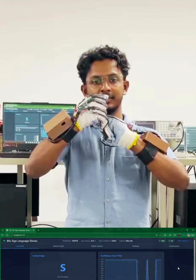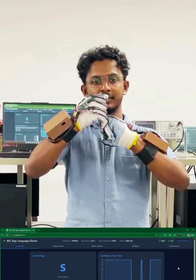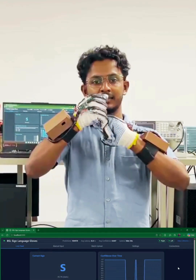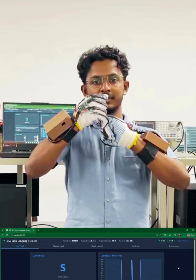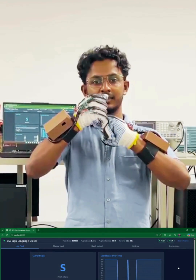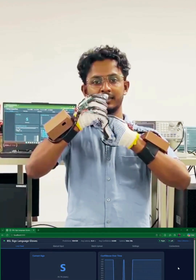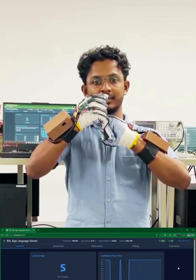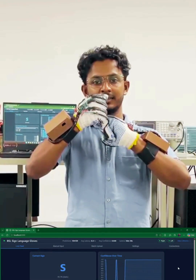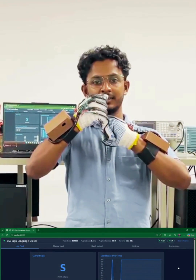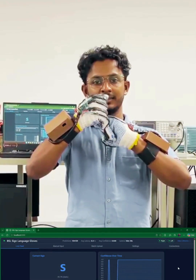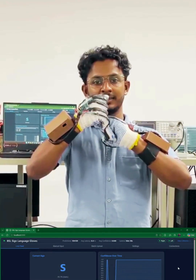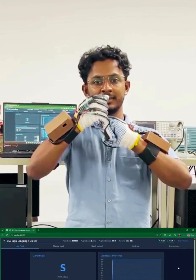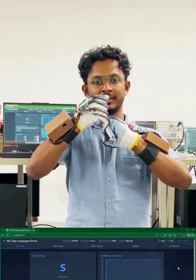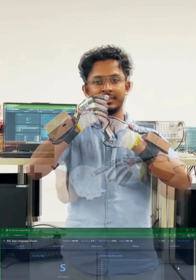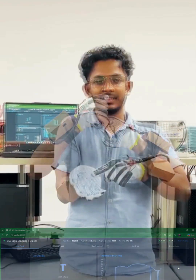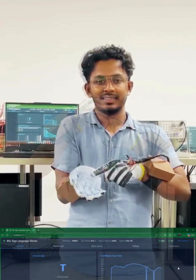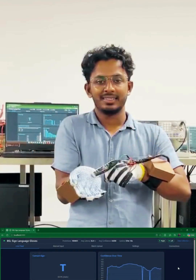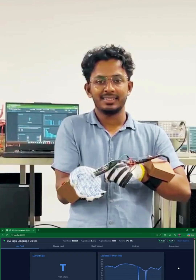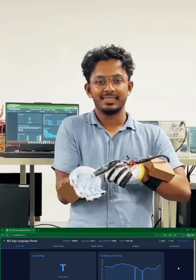S